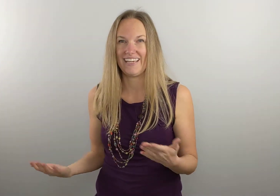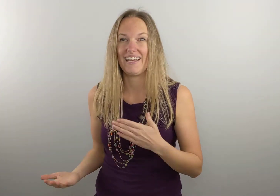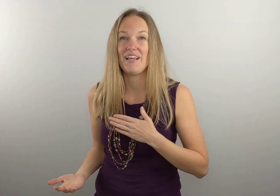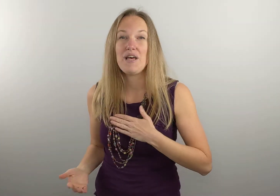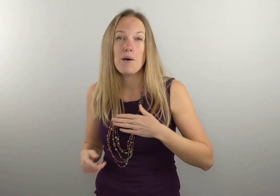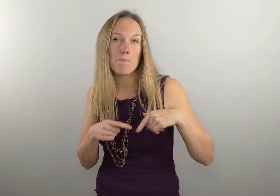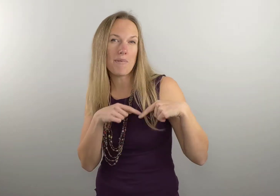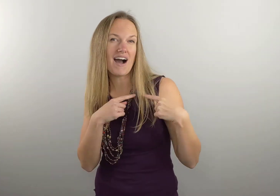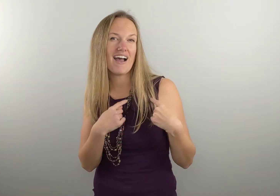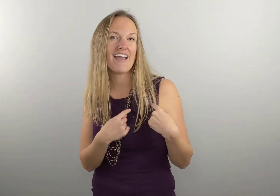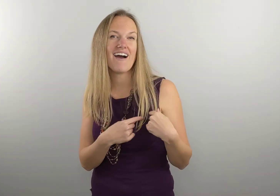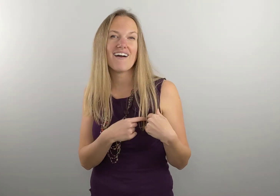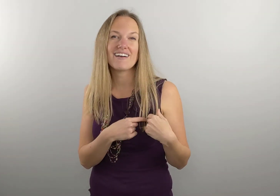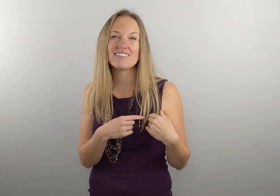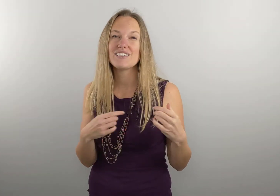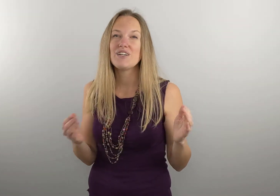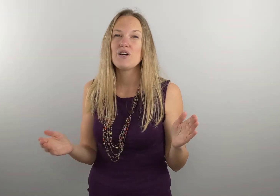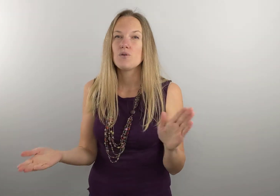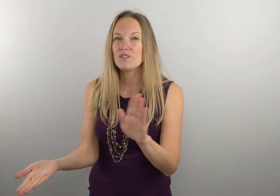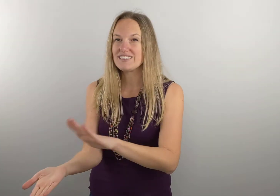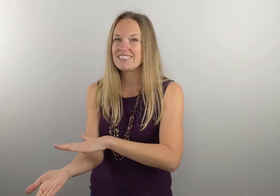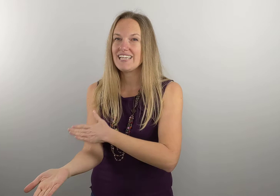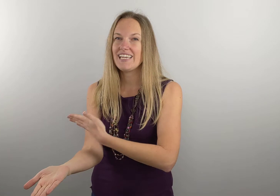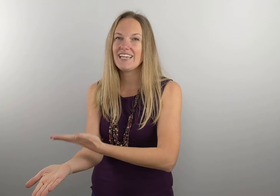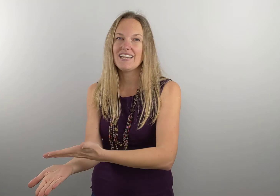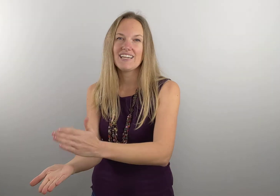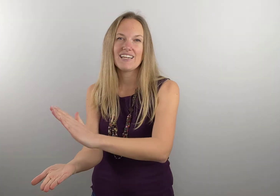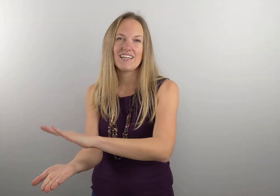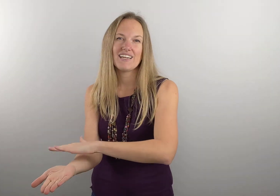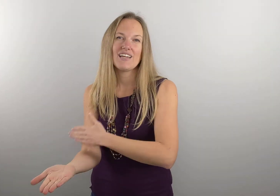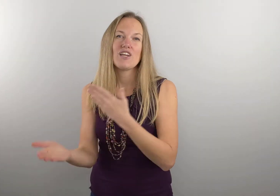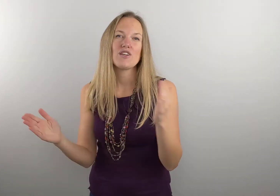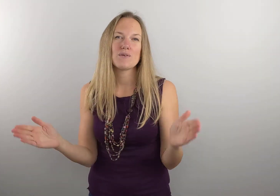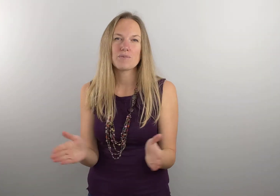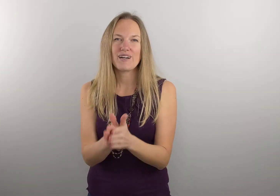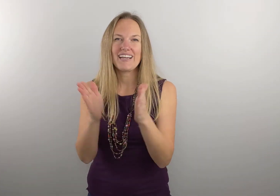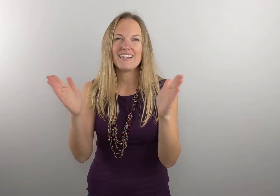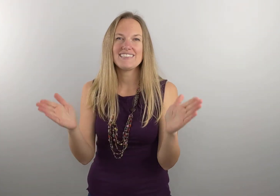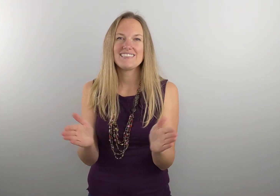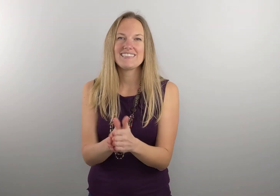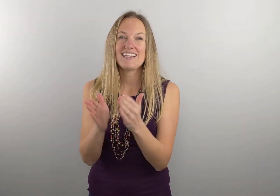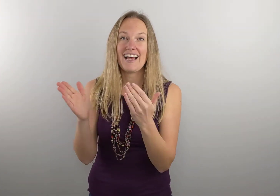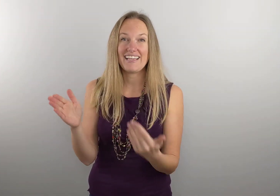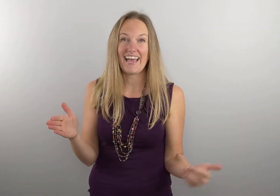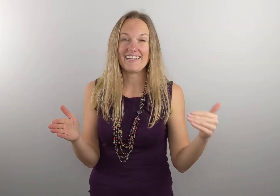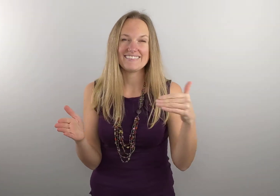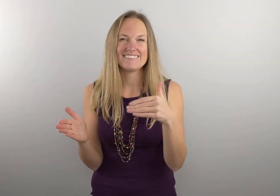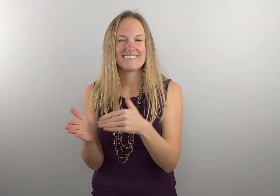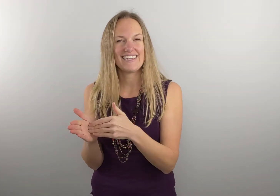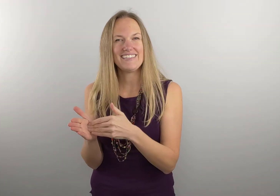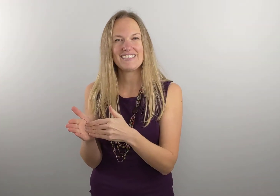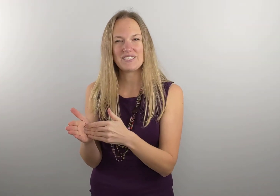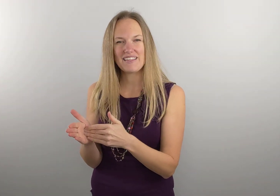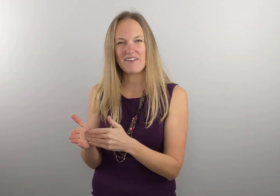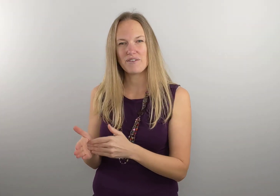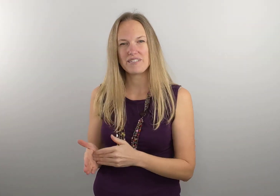again. My heart will sing your praise again. And let's try that from the